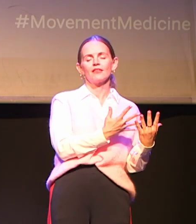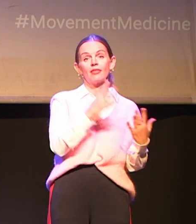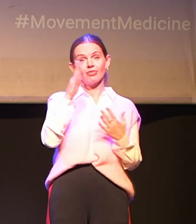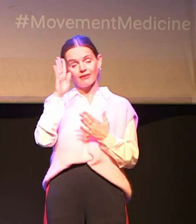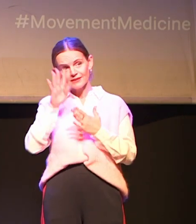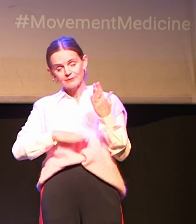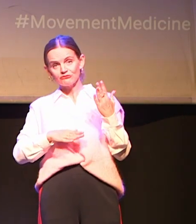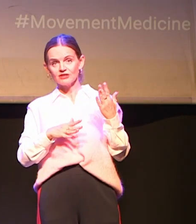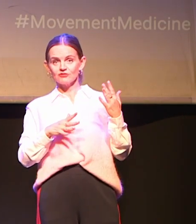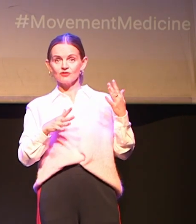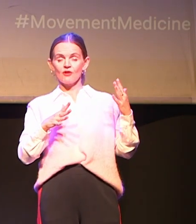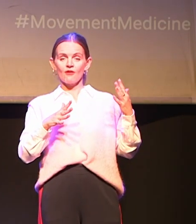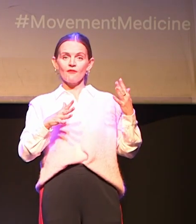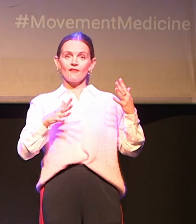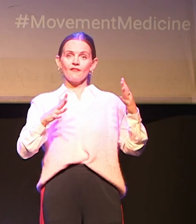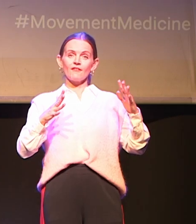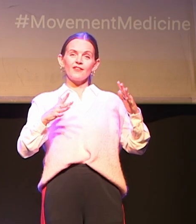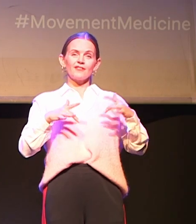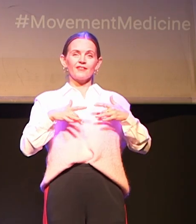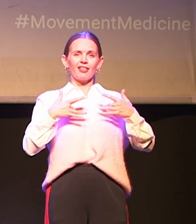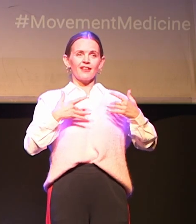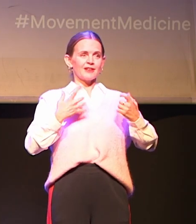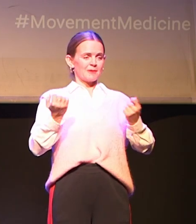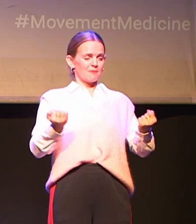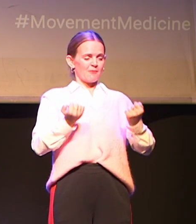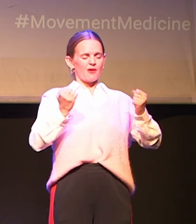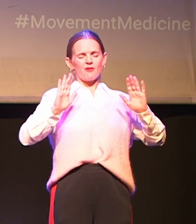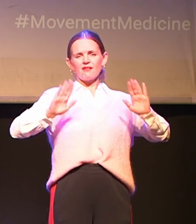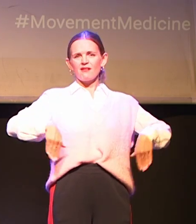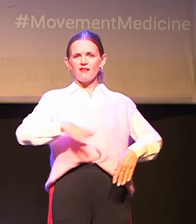own powerlessness sometimes.